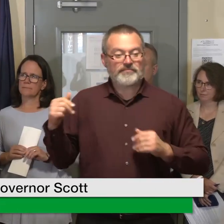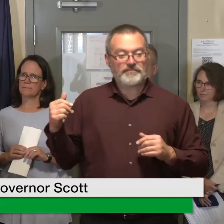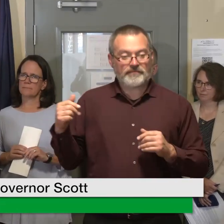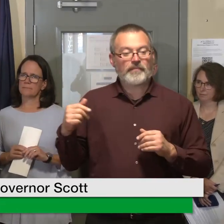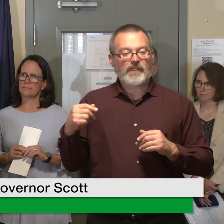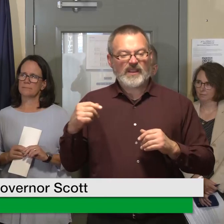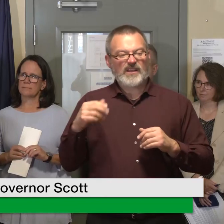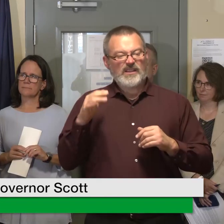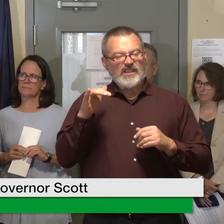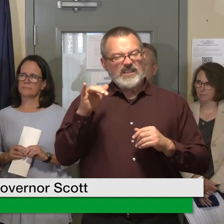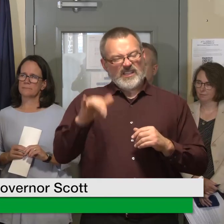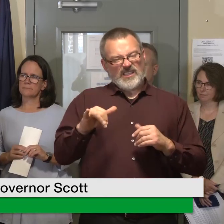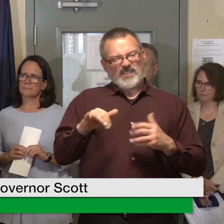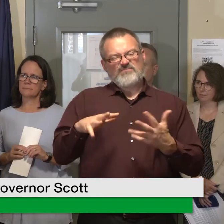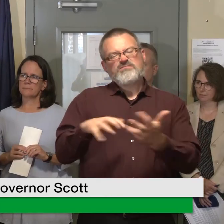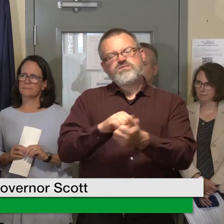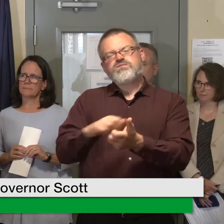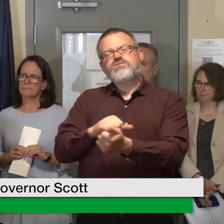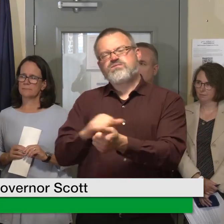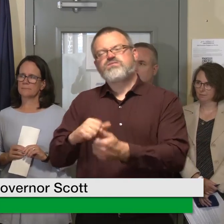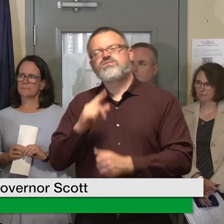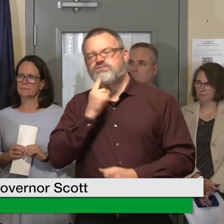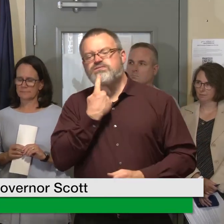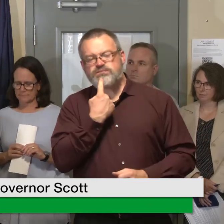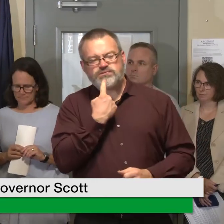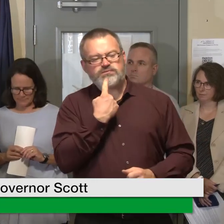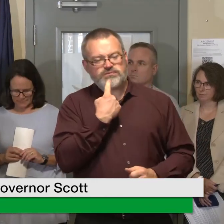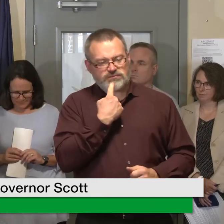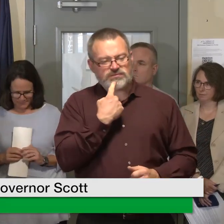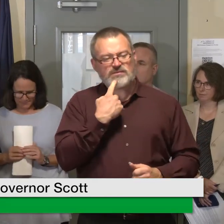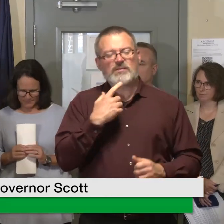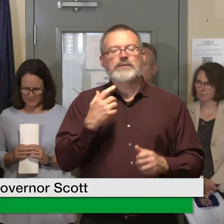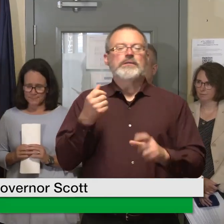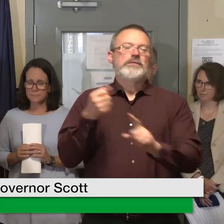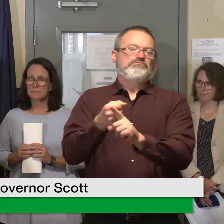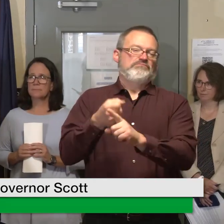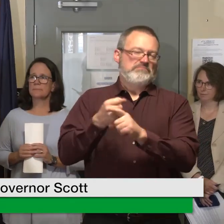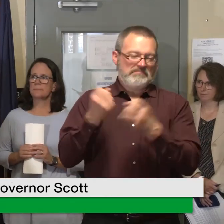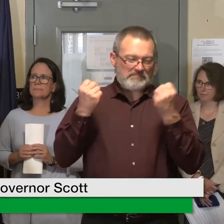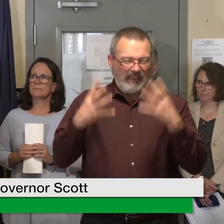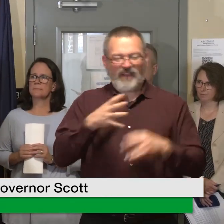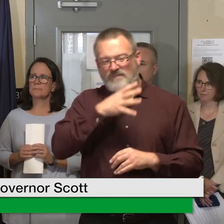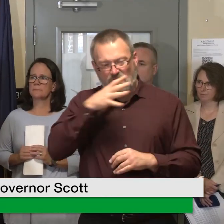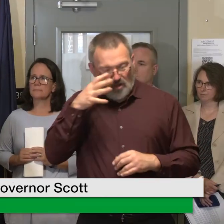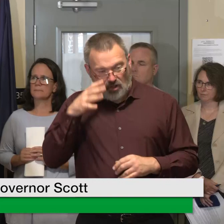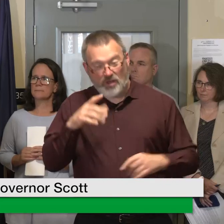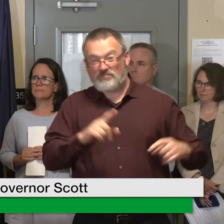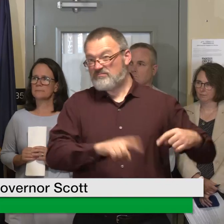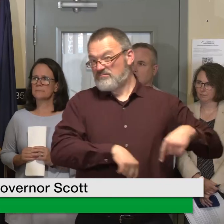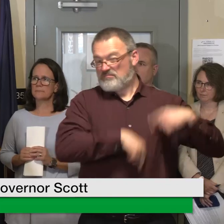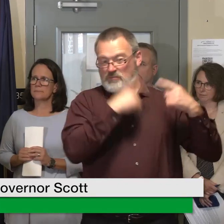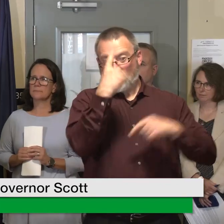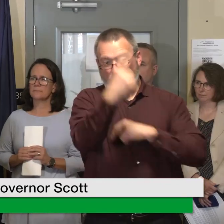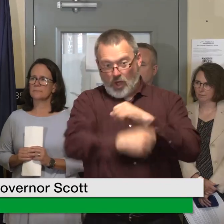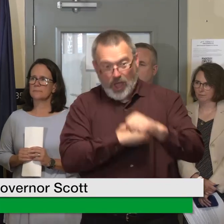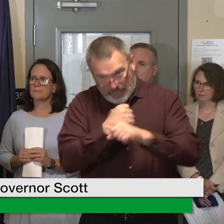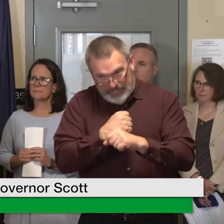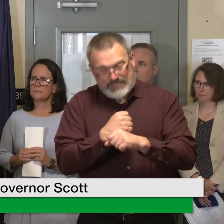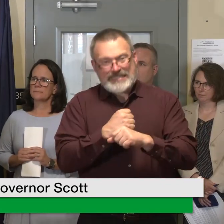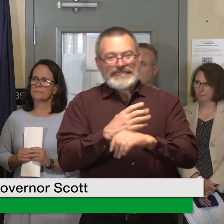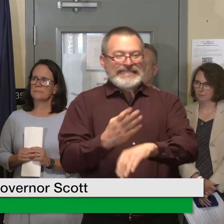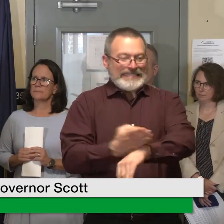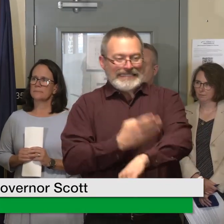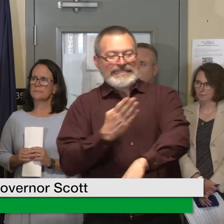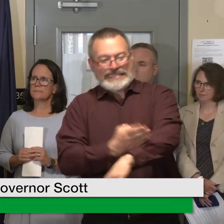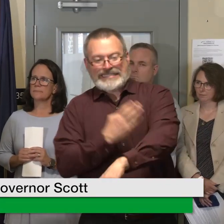damage. You're going to have areas that are going to hit twice, maybe three times in the last year. We are going to be putting out a survey,